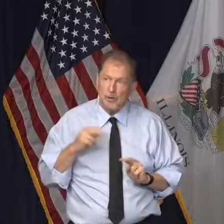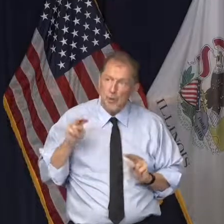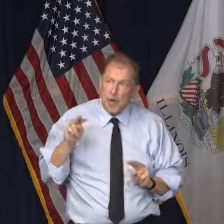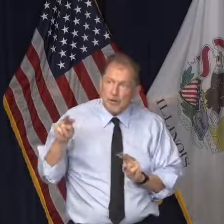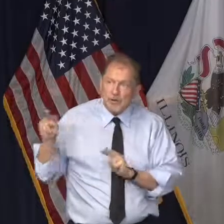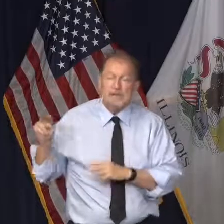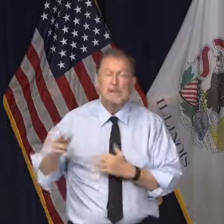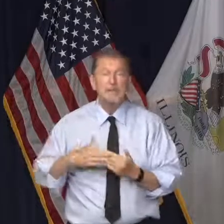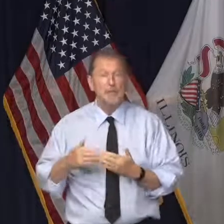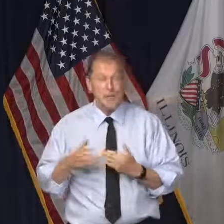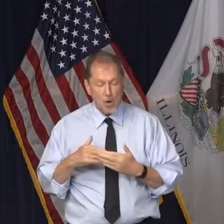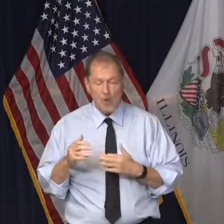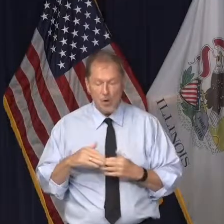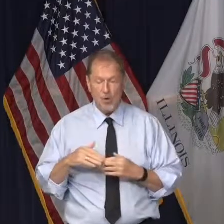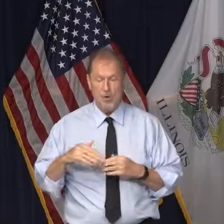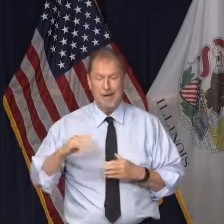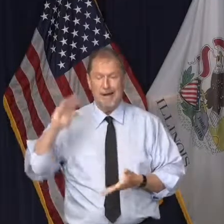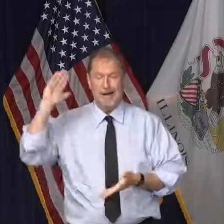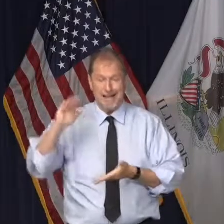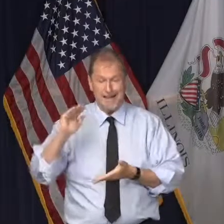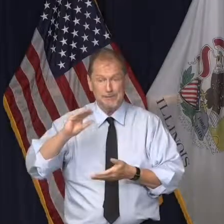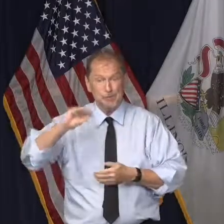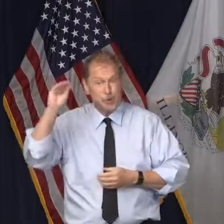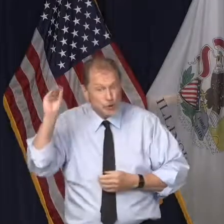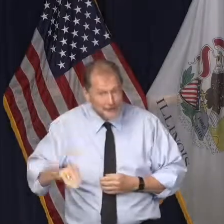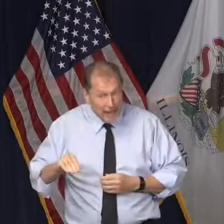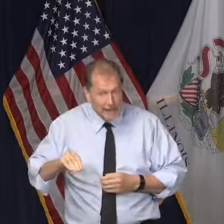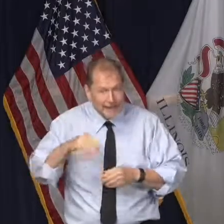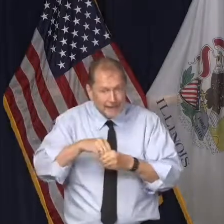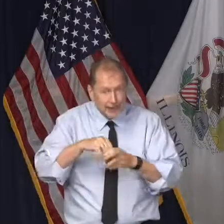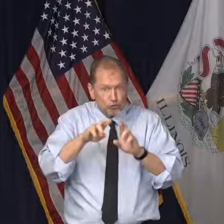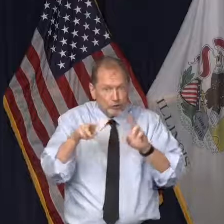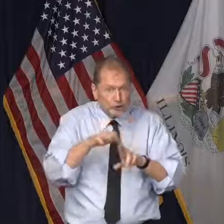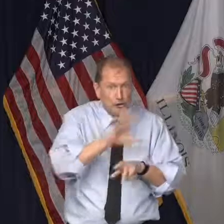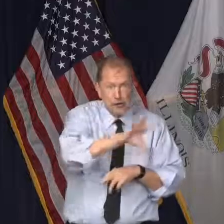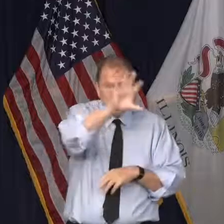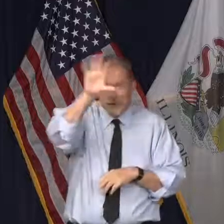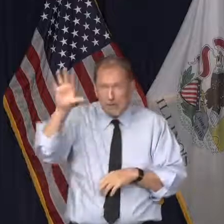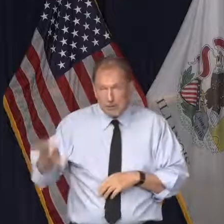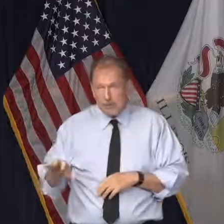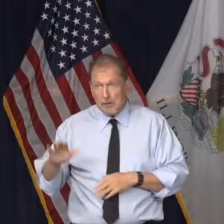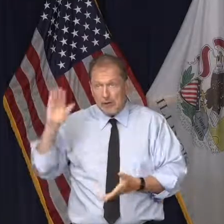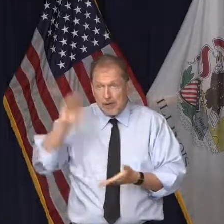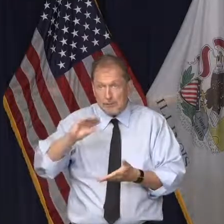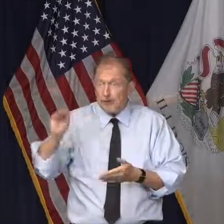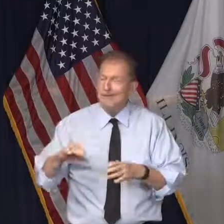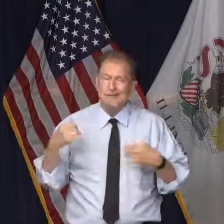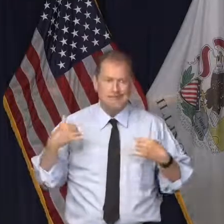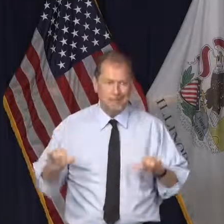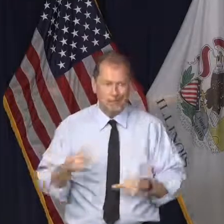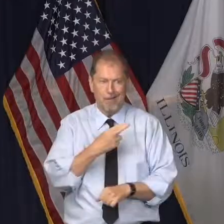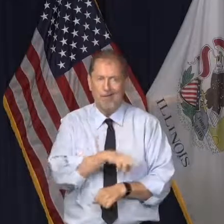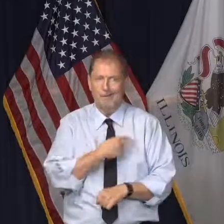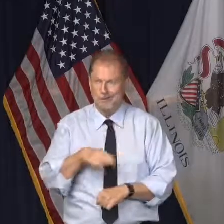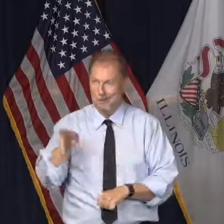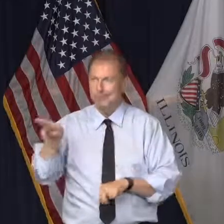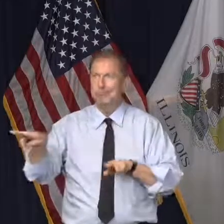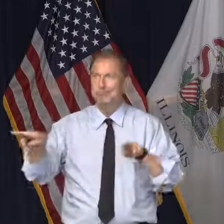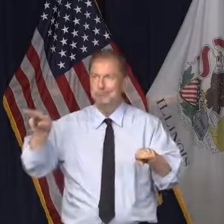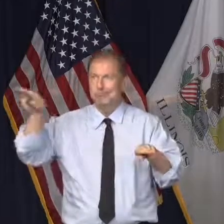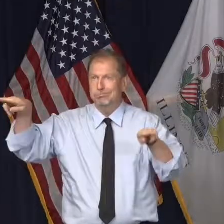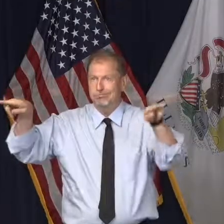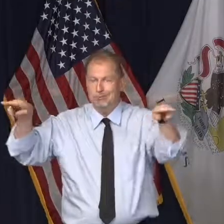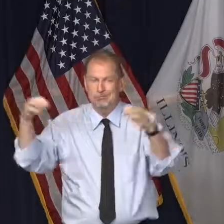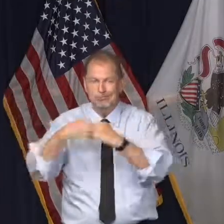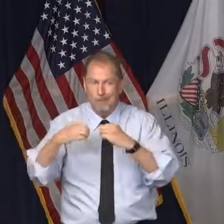positivity rates moving in the right direction in many regions, that hasn't kept people from going to the hospital because, you know, someone